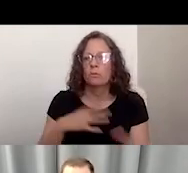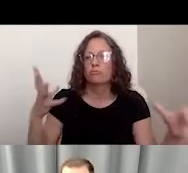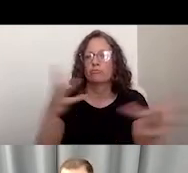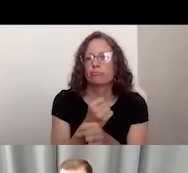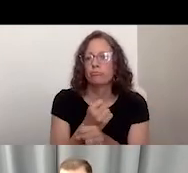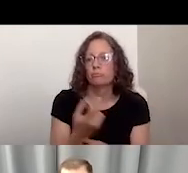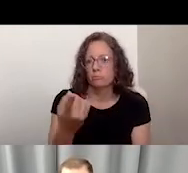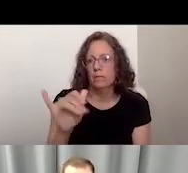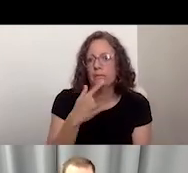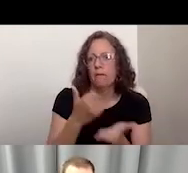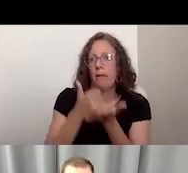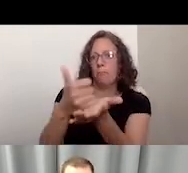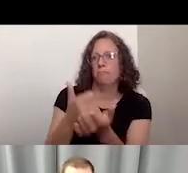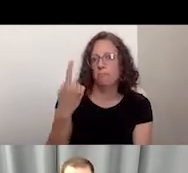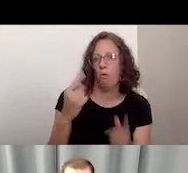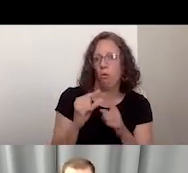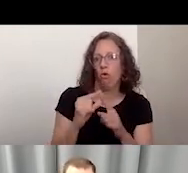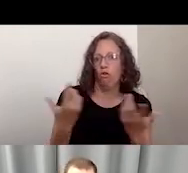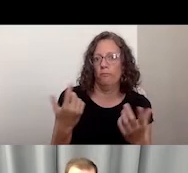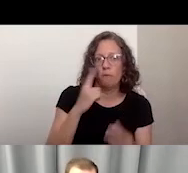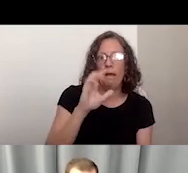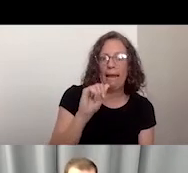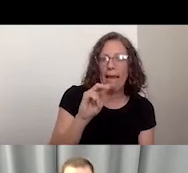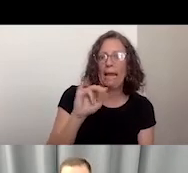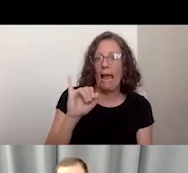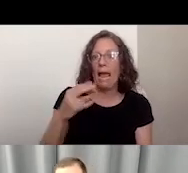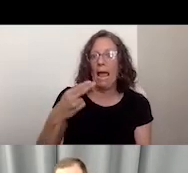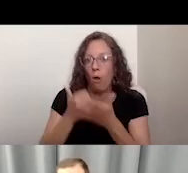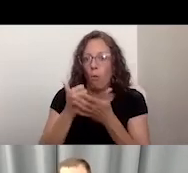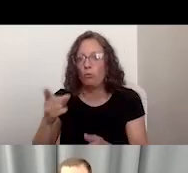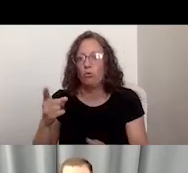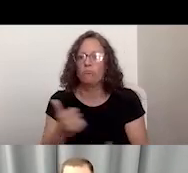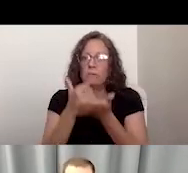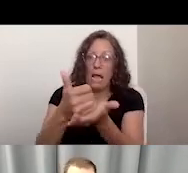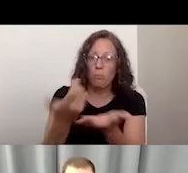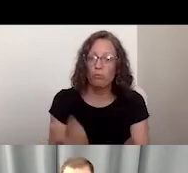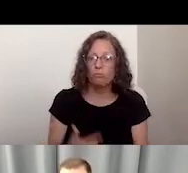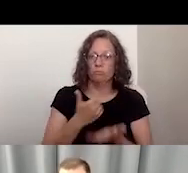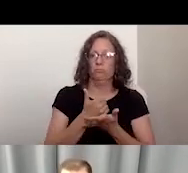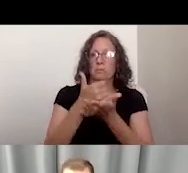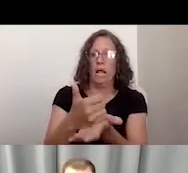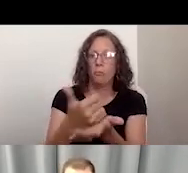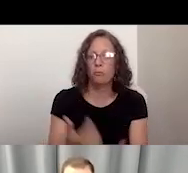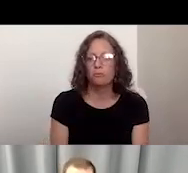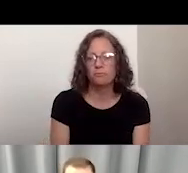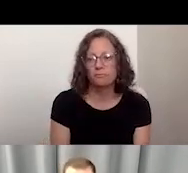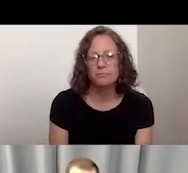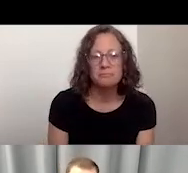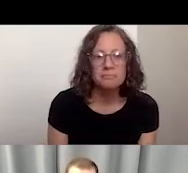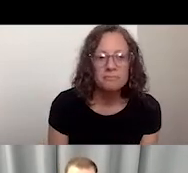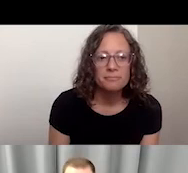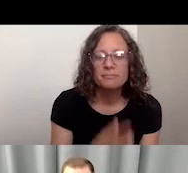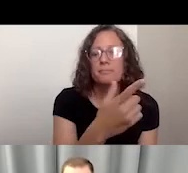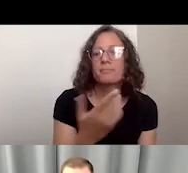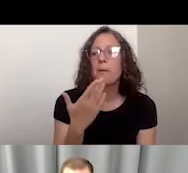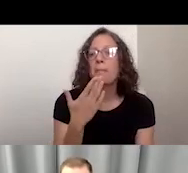is different than English, and you don't necessarily have to sign every English word. So you don't have to fingerspell can I help you or sign can I help